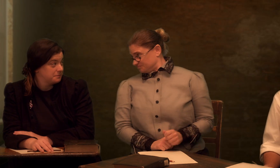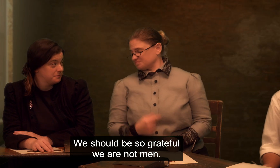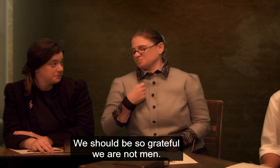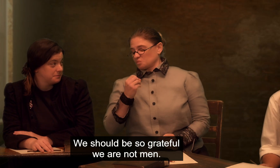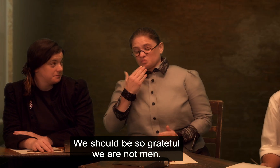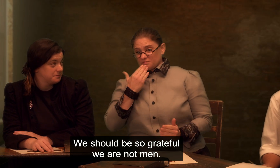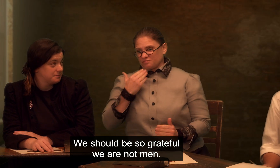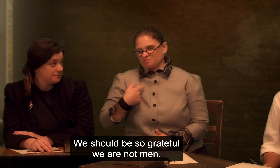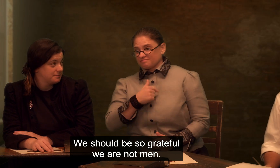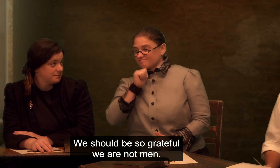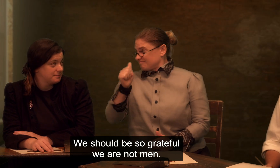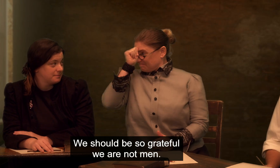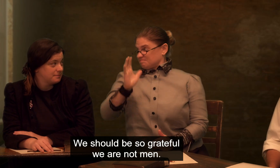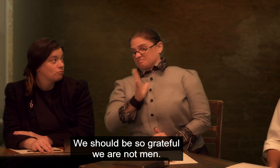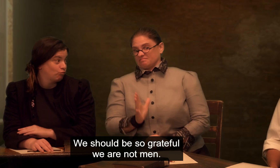We should be so grateful we are not men.